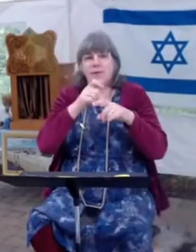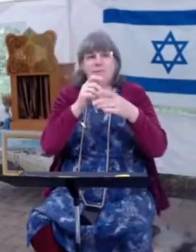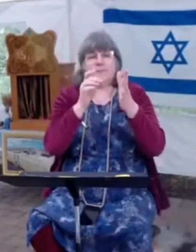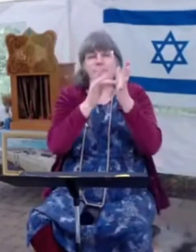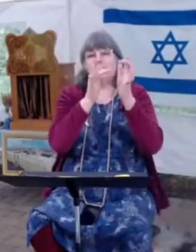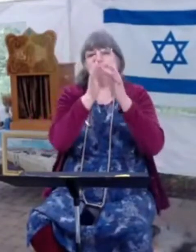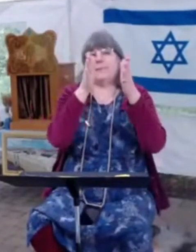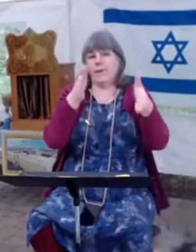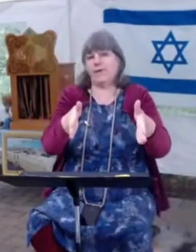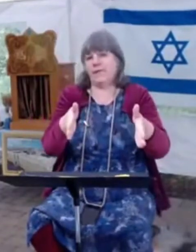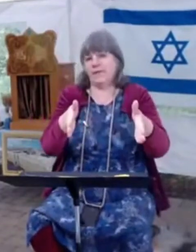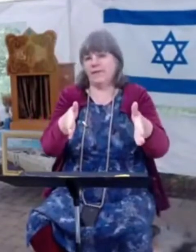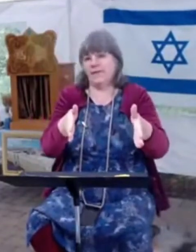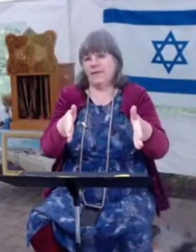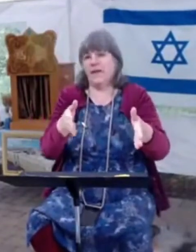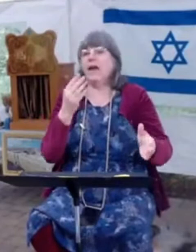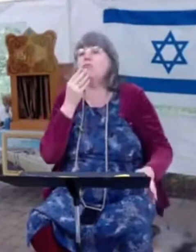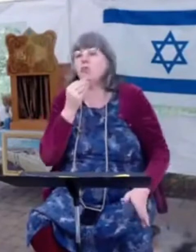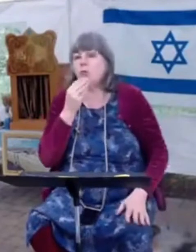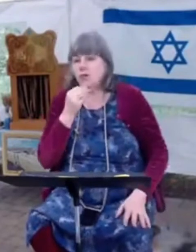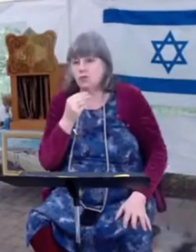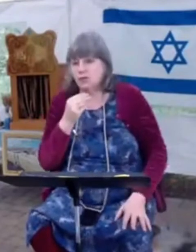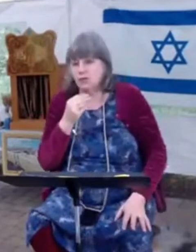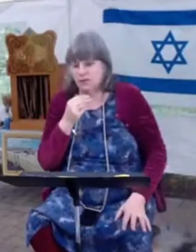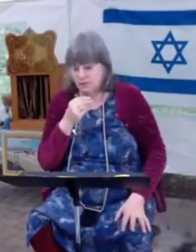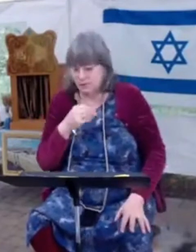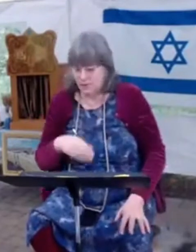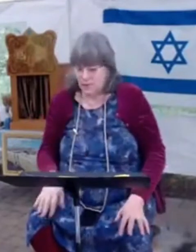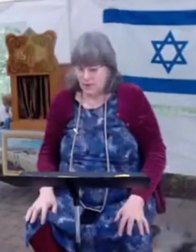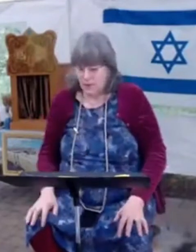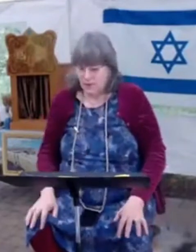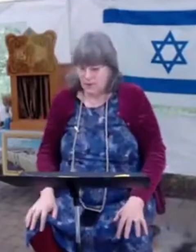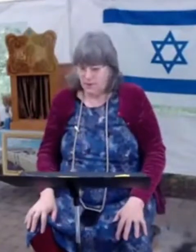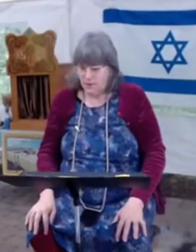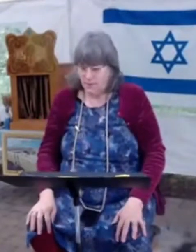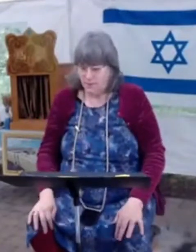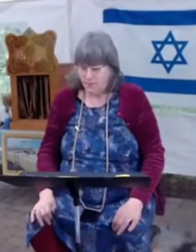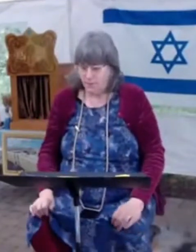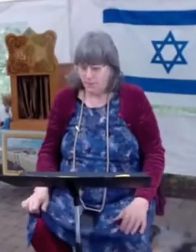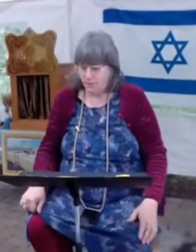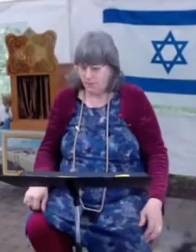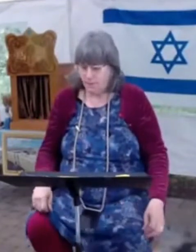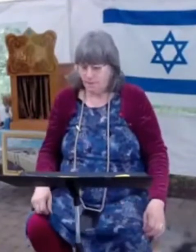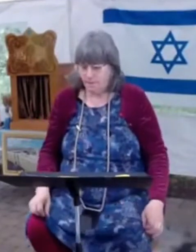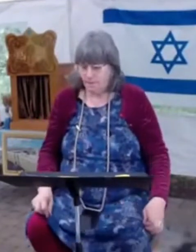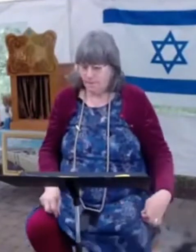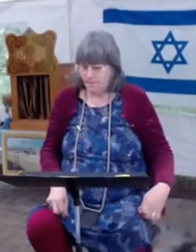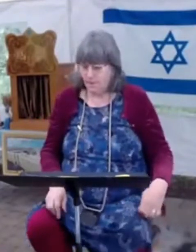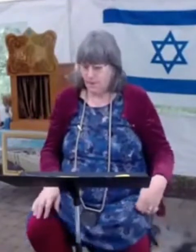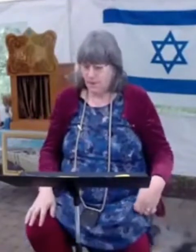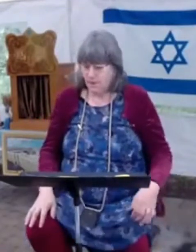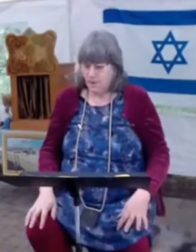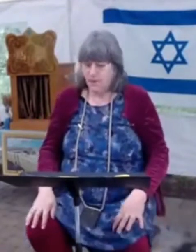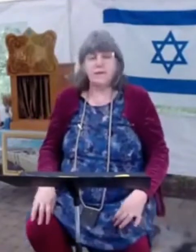It's not a Christian invention. It was Jewish from the beginning,